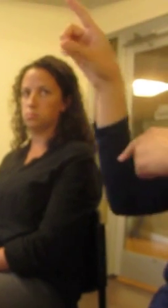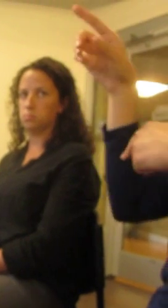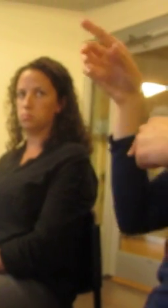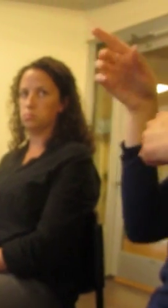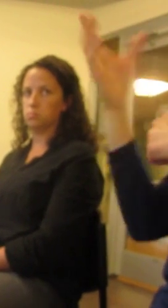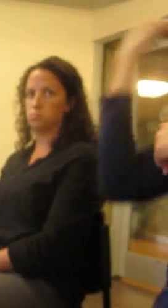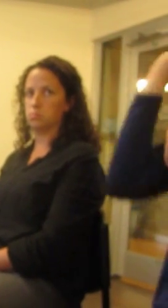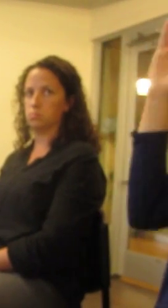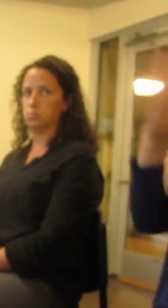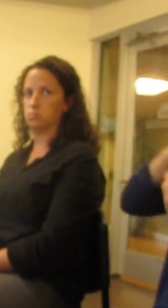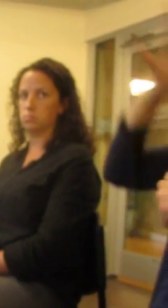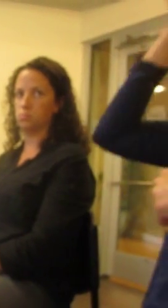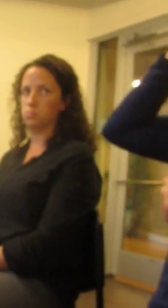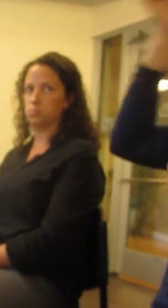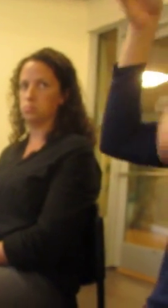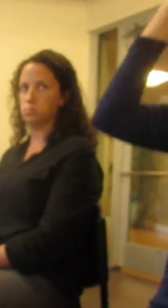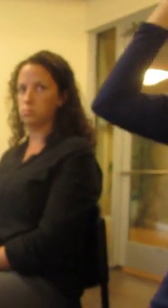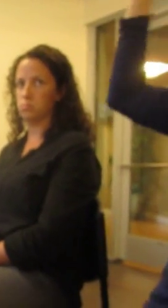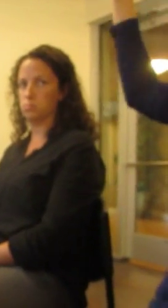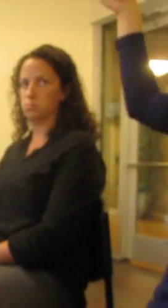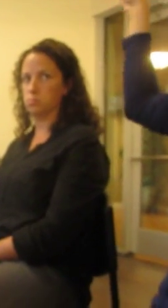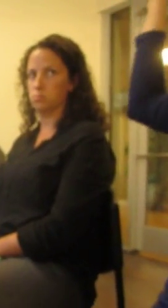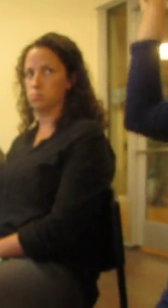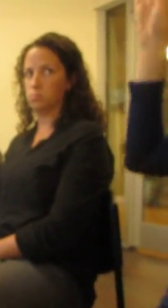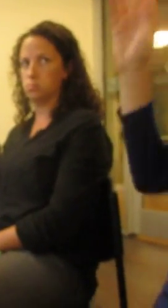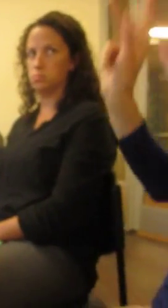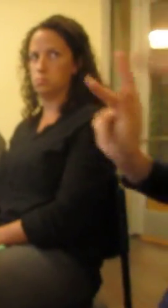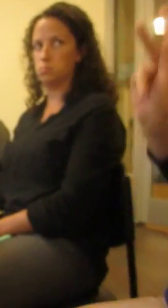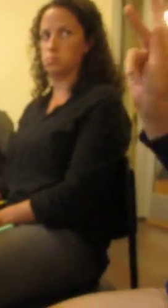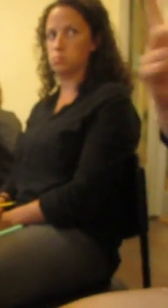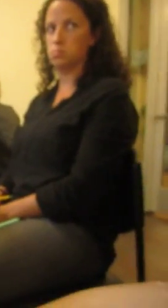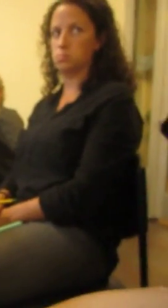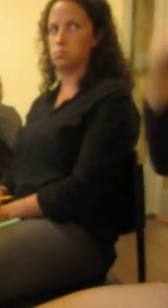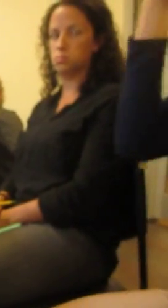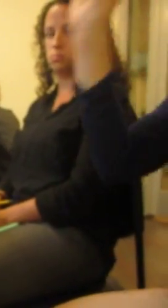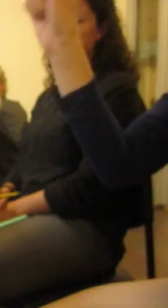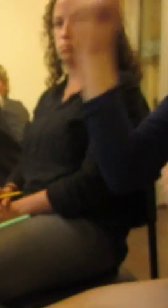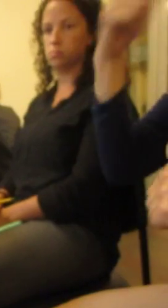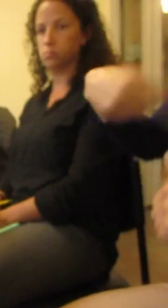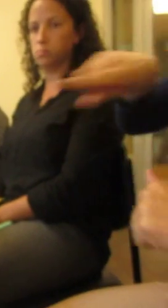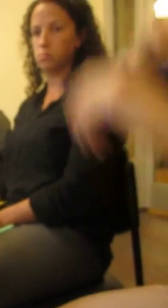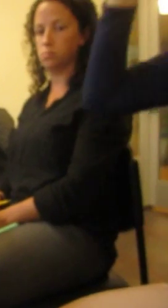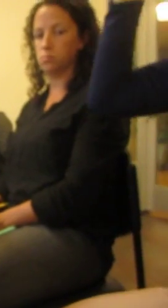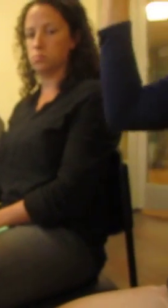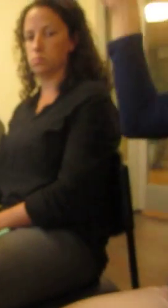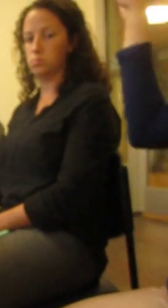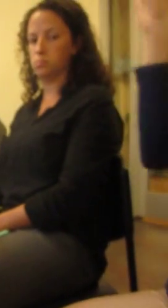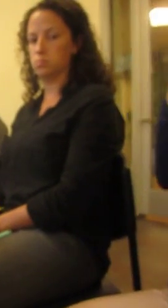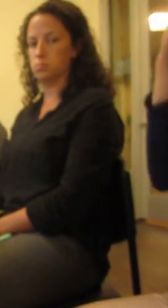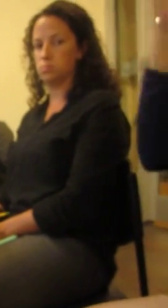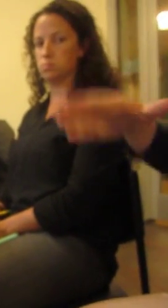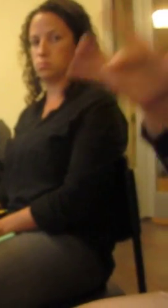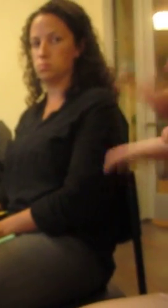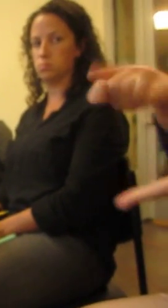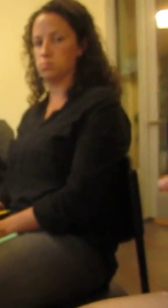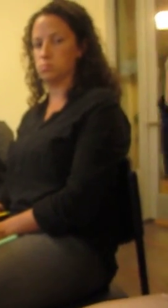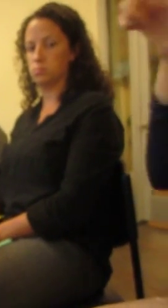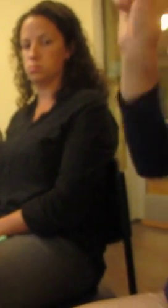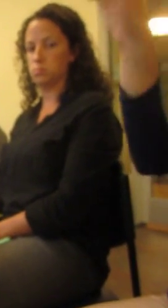and he was accused of it constantly. I think it's okay to expand our consciousness. I've never done LSD myself, voluntarily